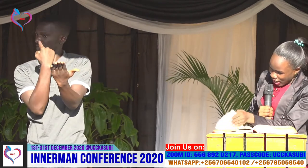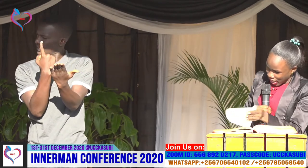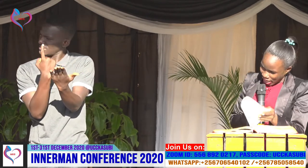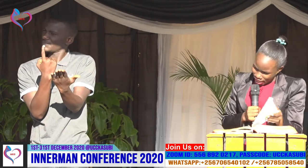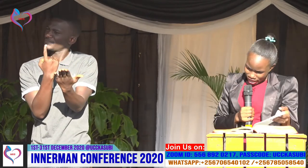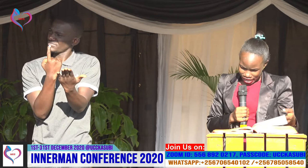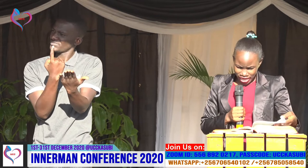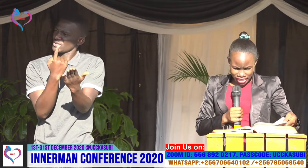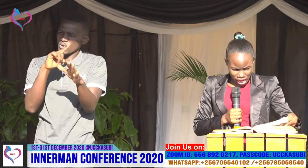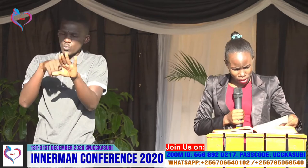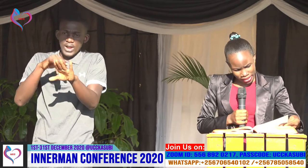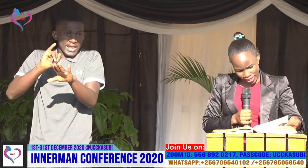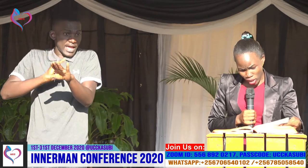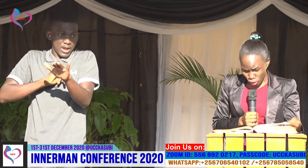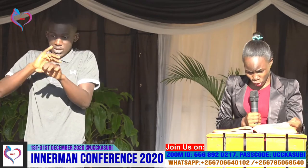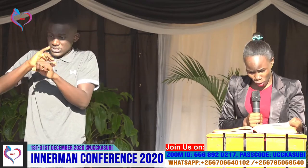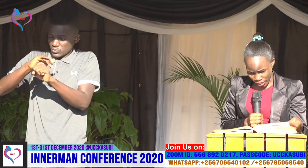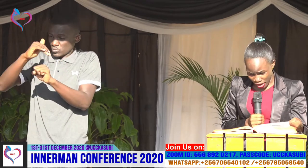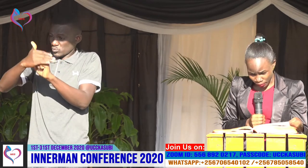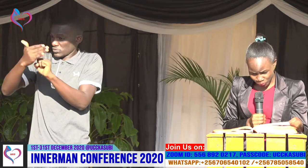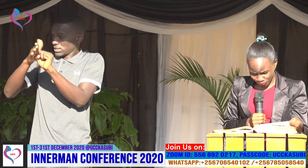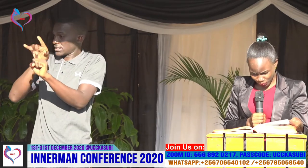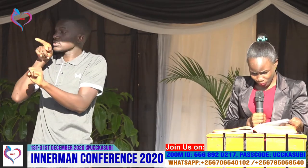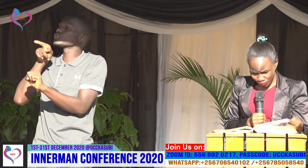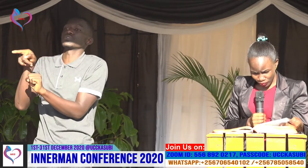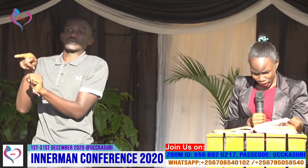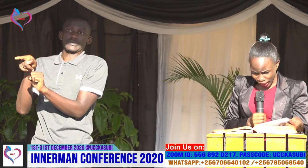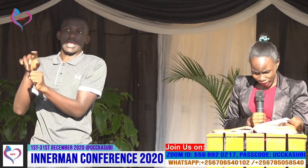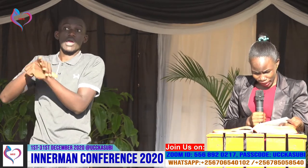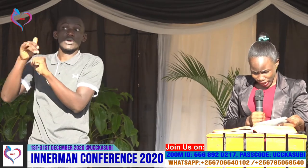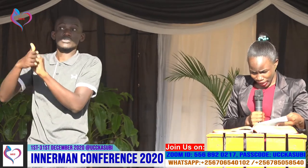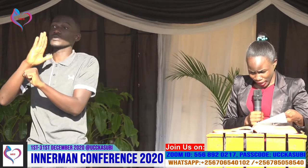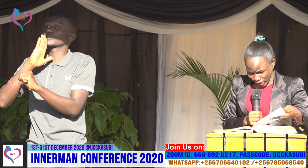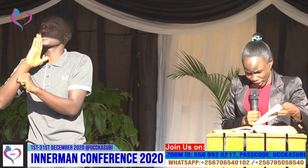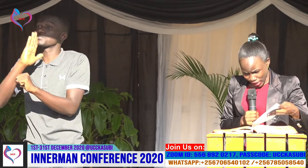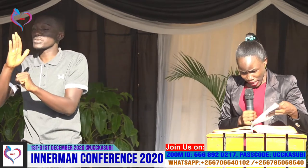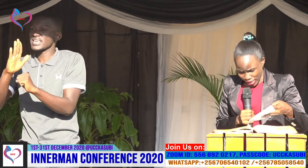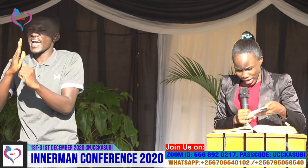I was creating you, I created you to be an